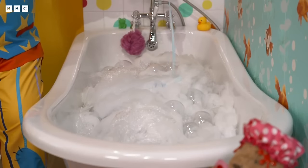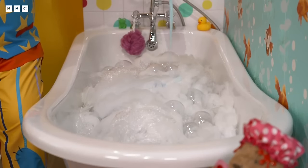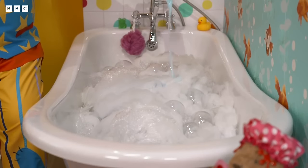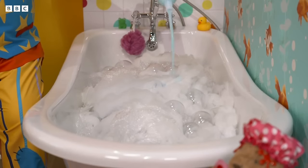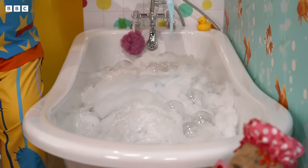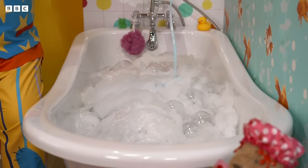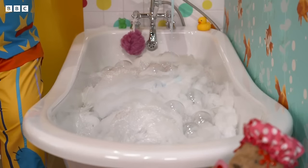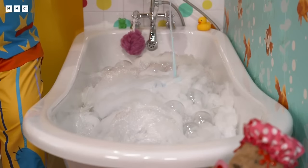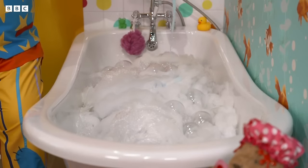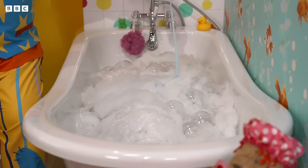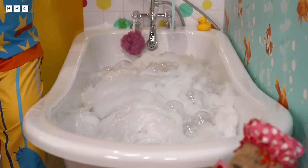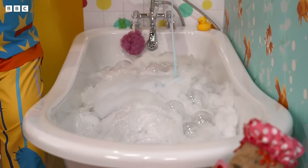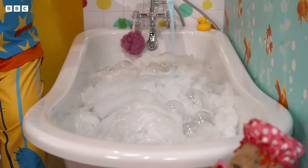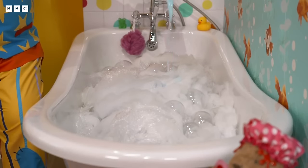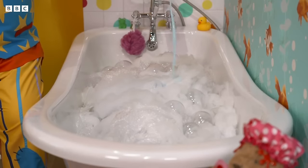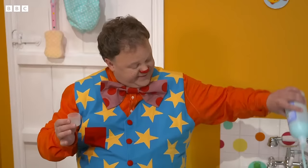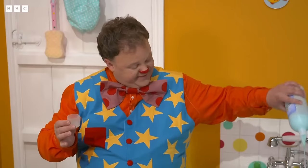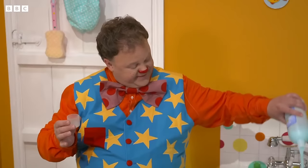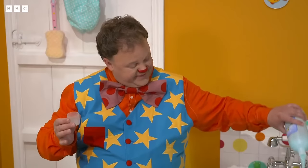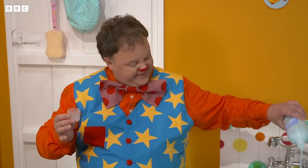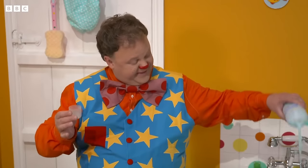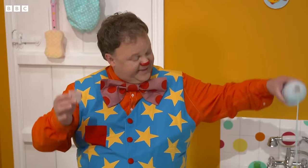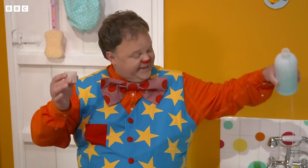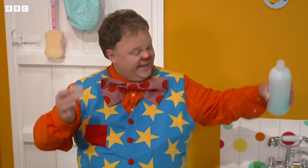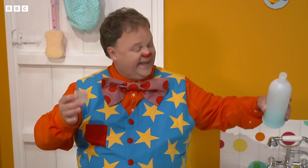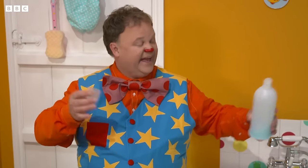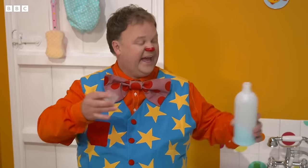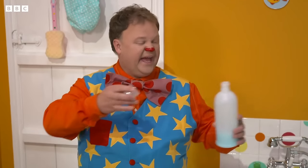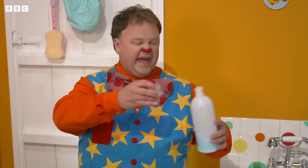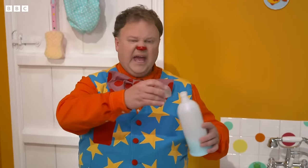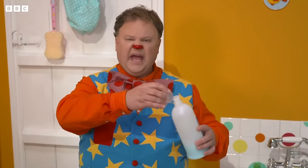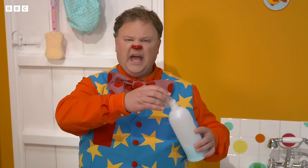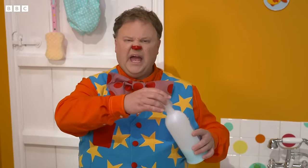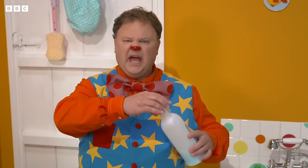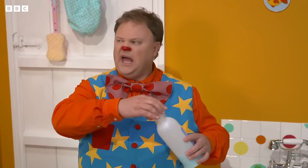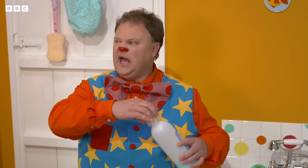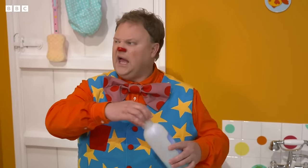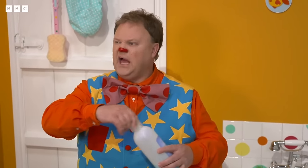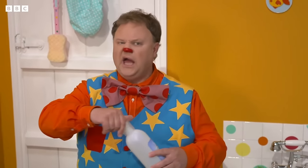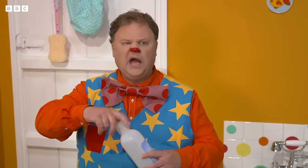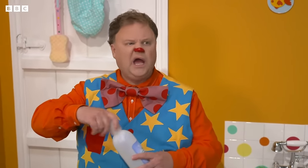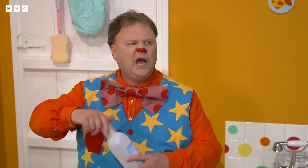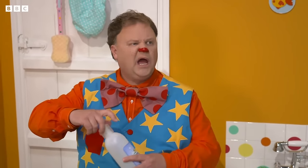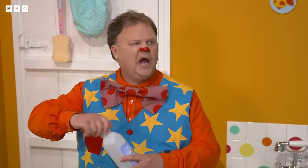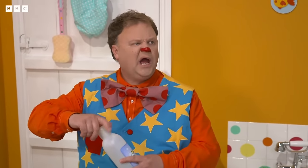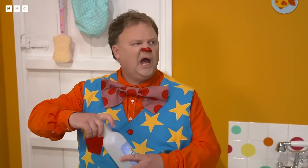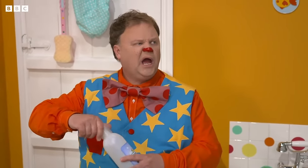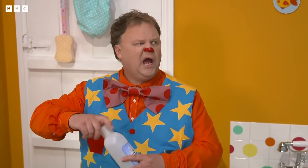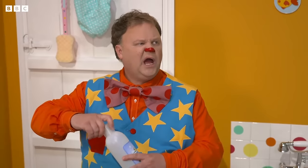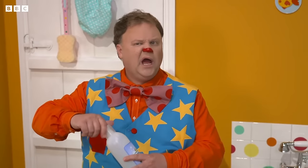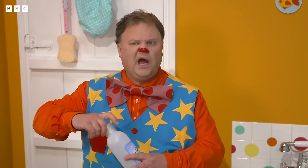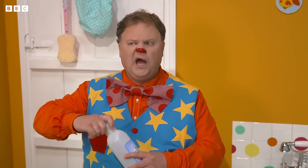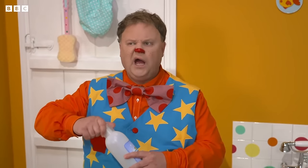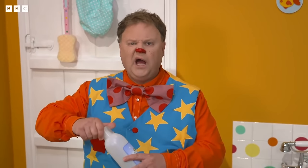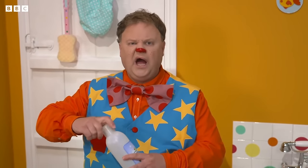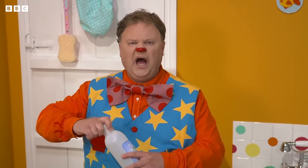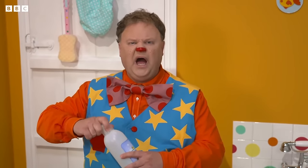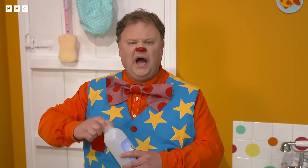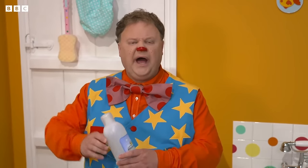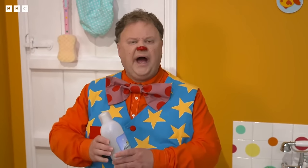Mr. Tumble? Mr. Tumble, have you seen my sponge cake?